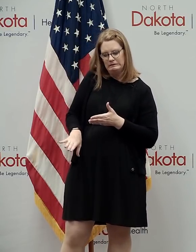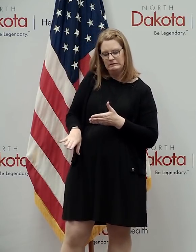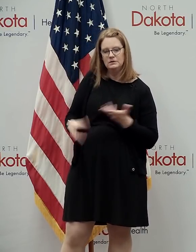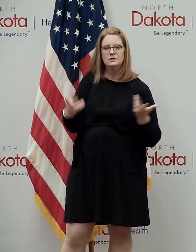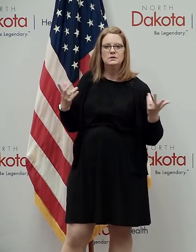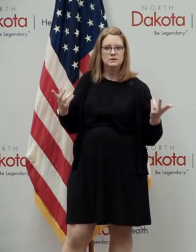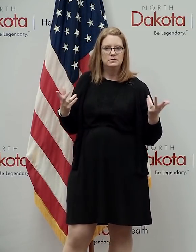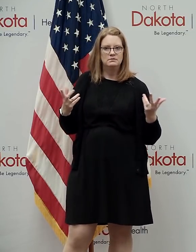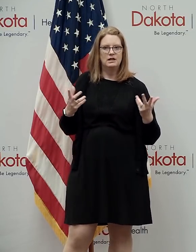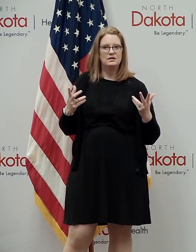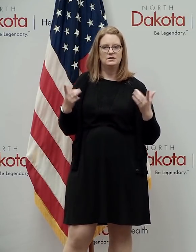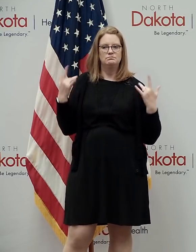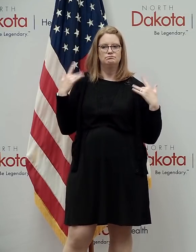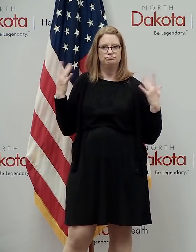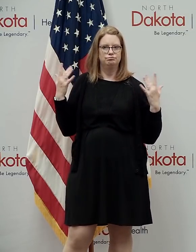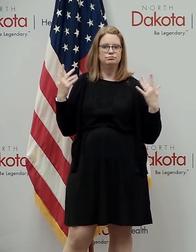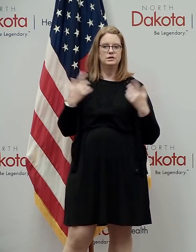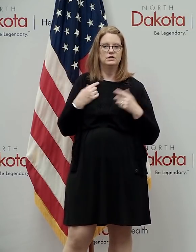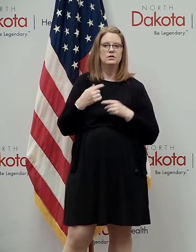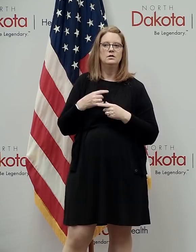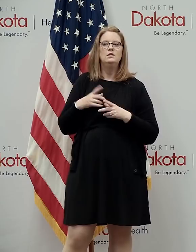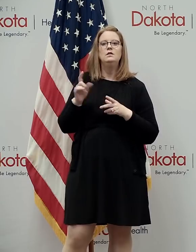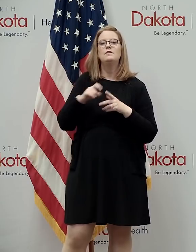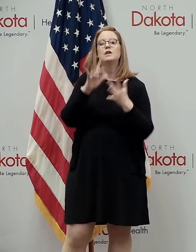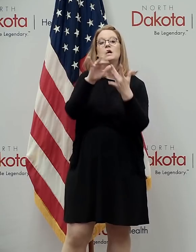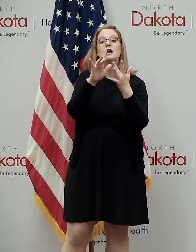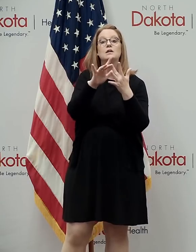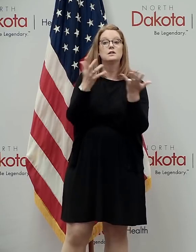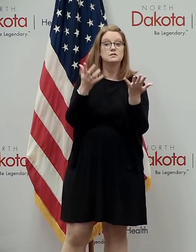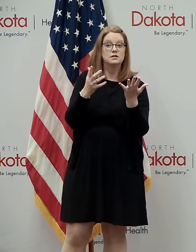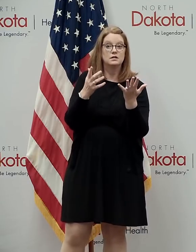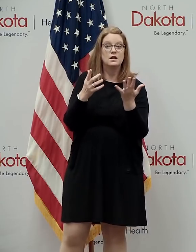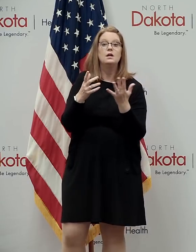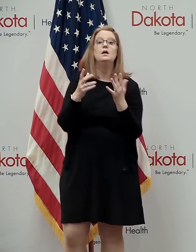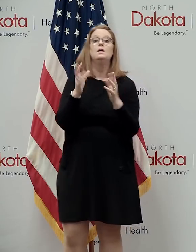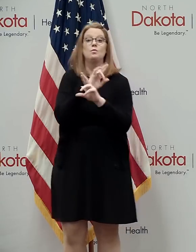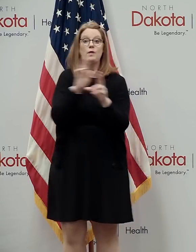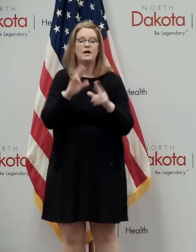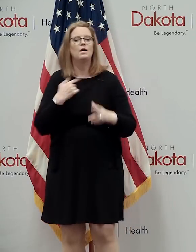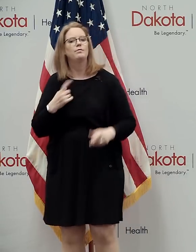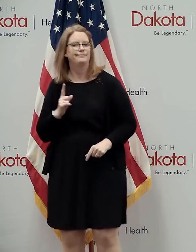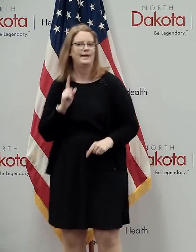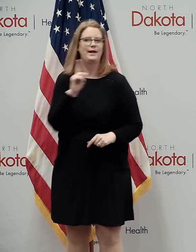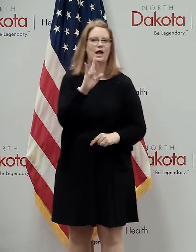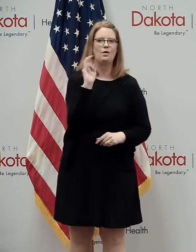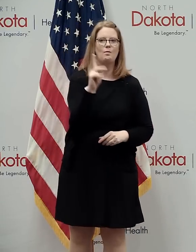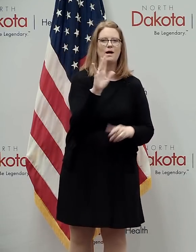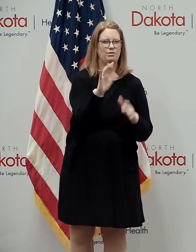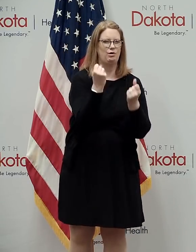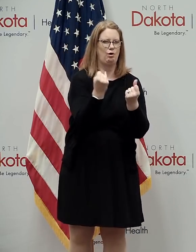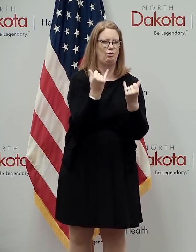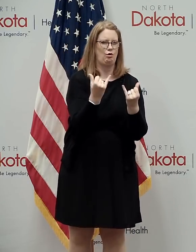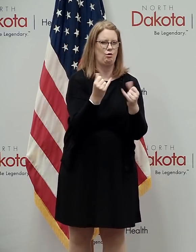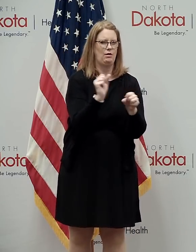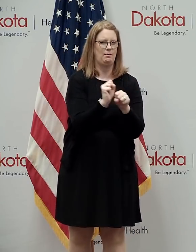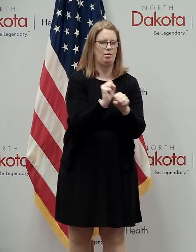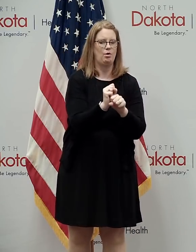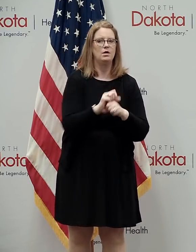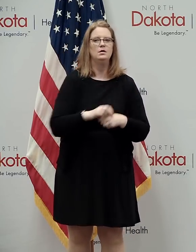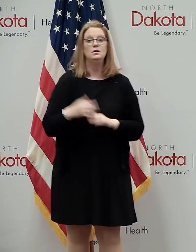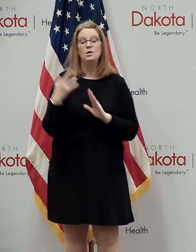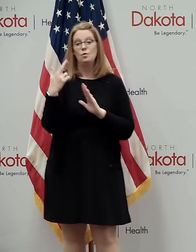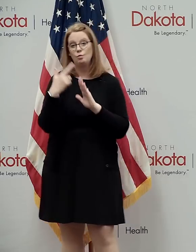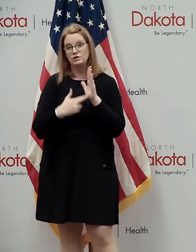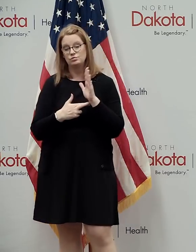from these requirements as long as you're in contact and have an opportunity to get back to a job with your current employer.